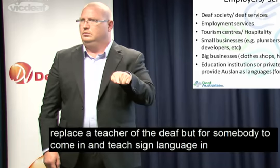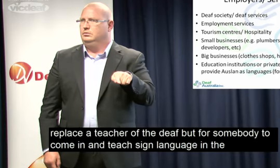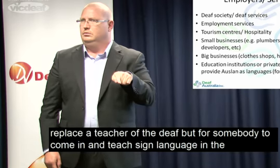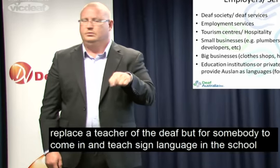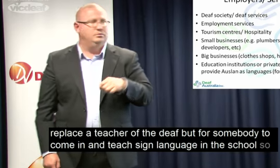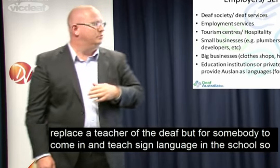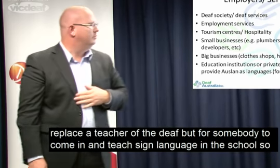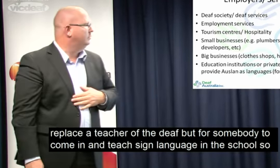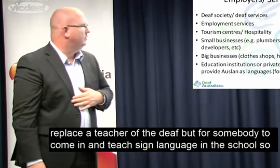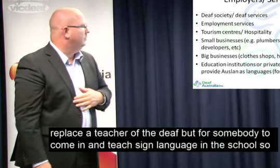language.